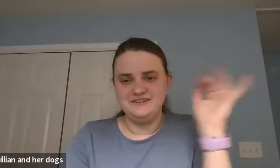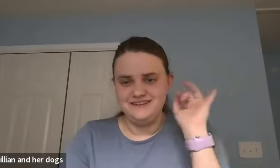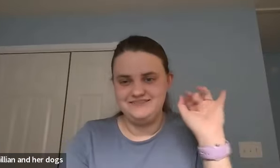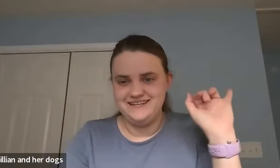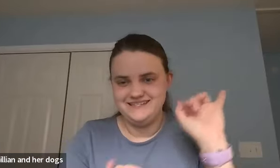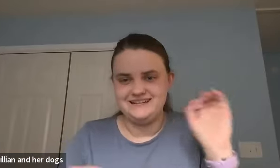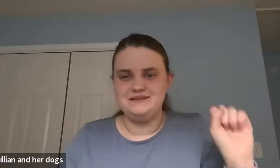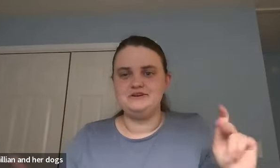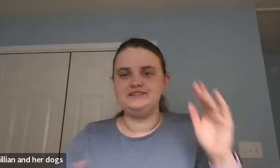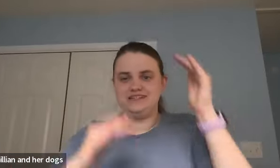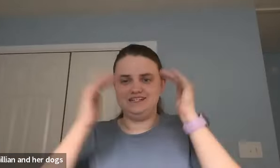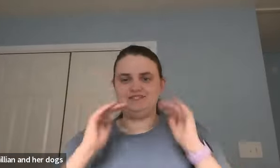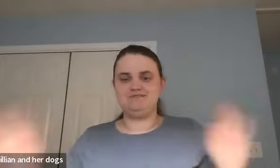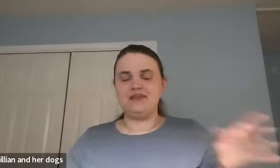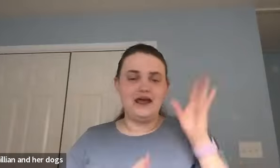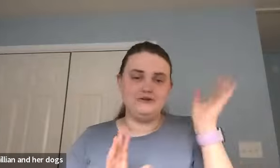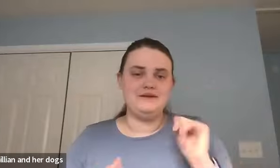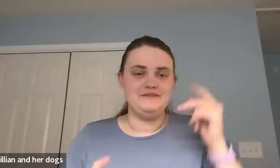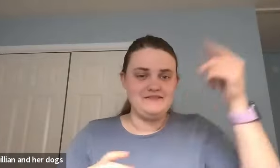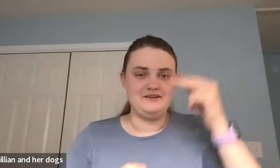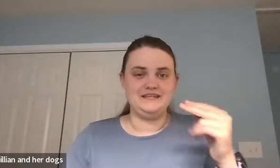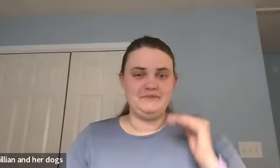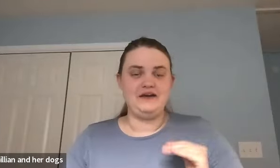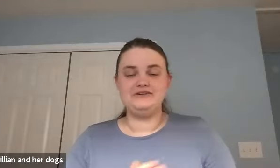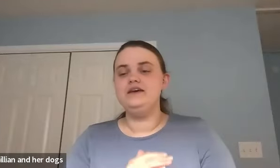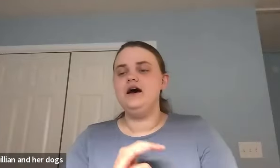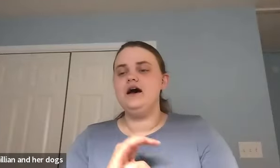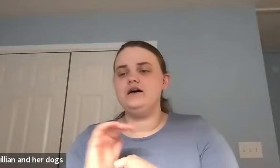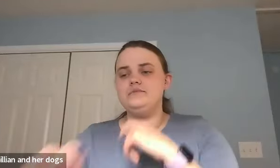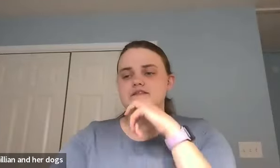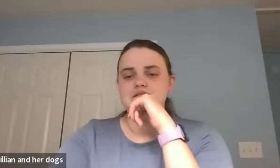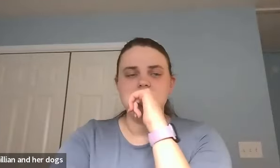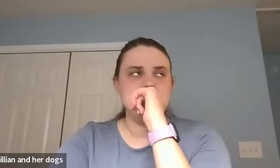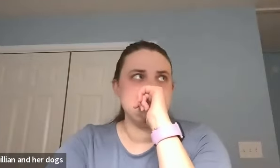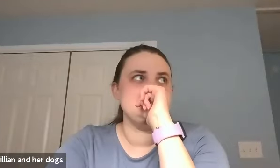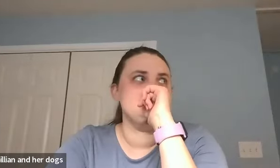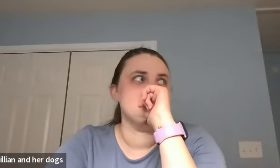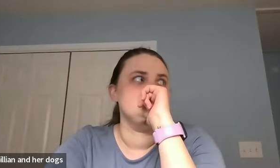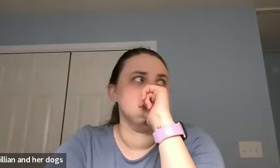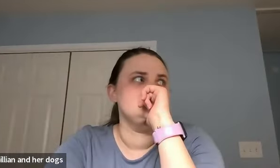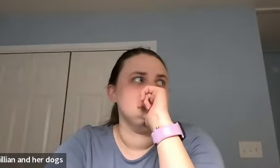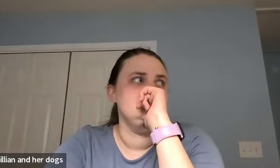thinking of the exact same ones, and it just, I don't know, it made me laugh how it's like a pattern. Let's see, any more fruit?